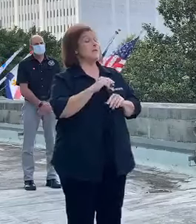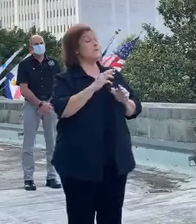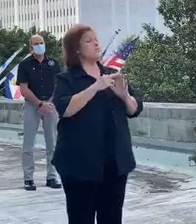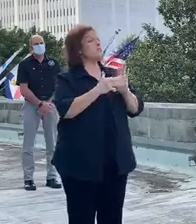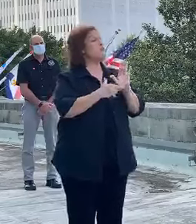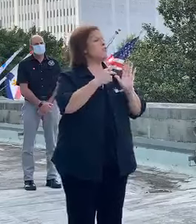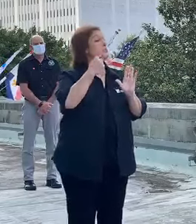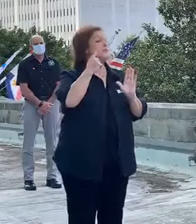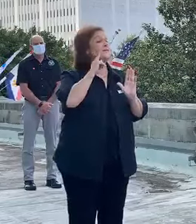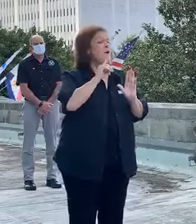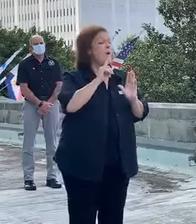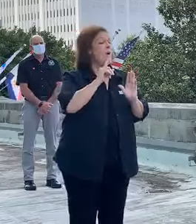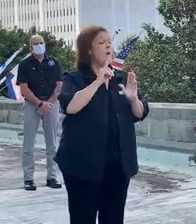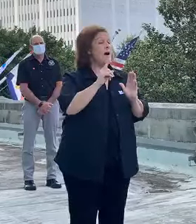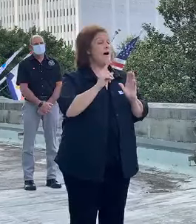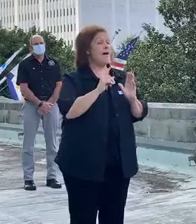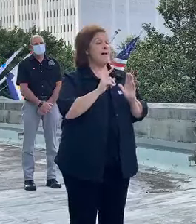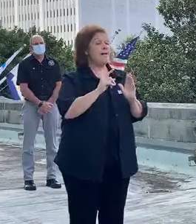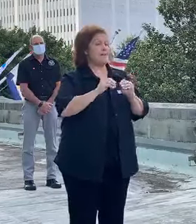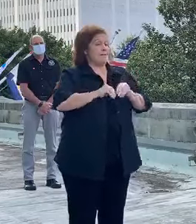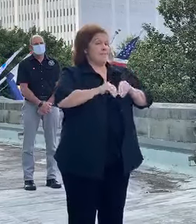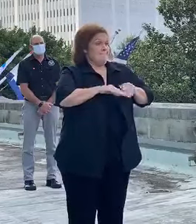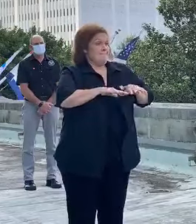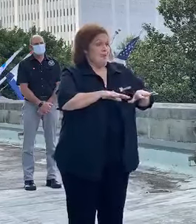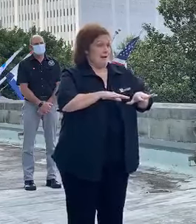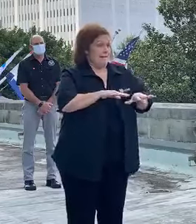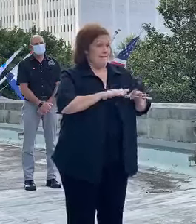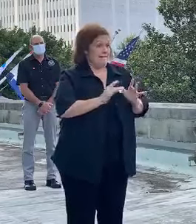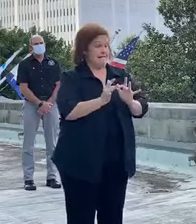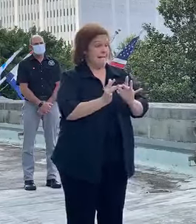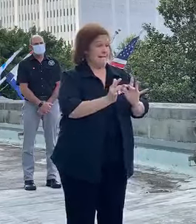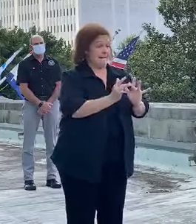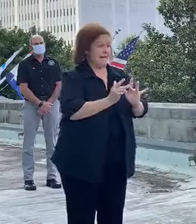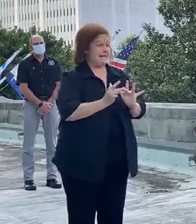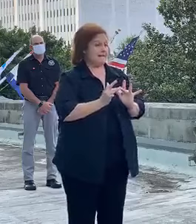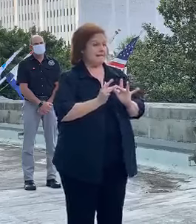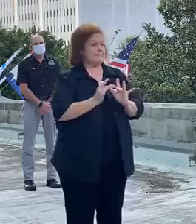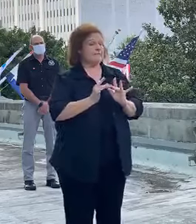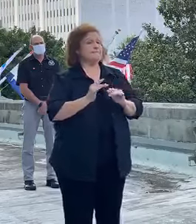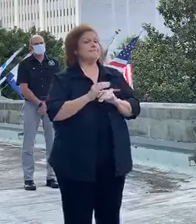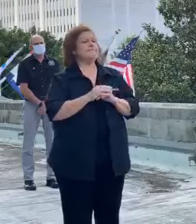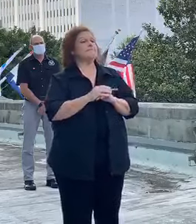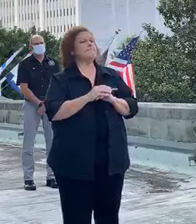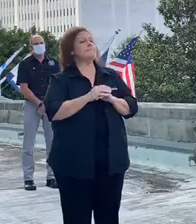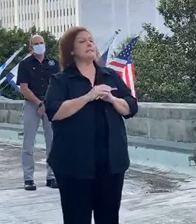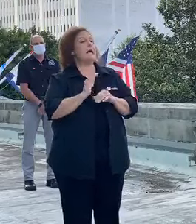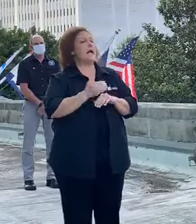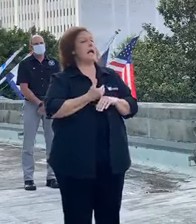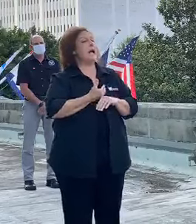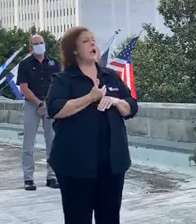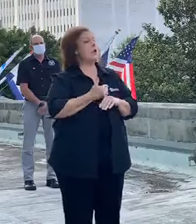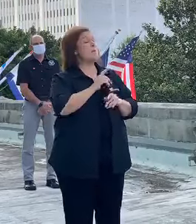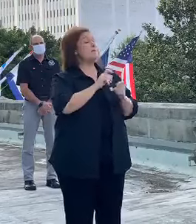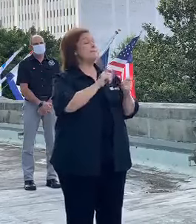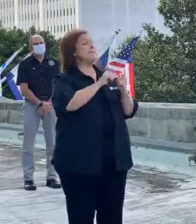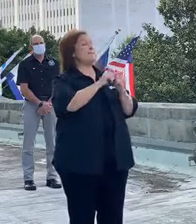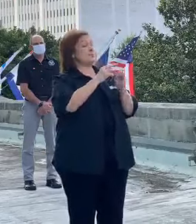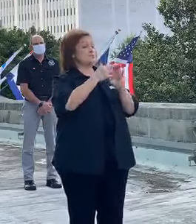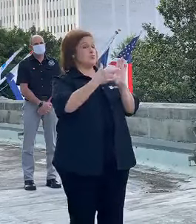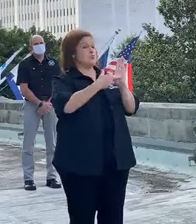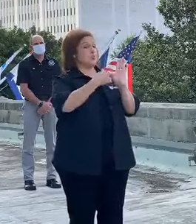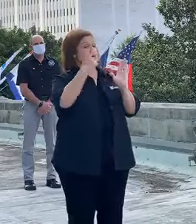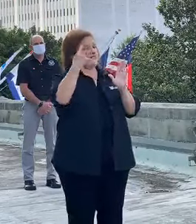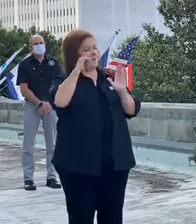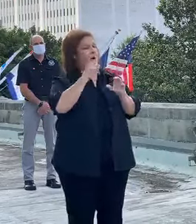contact tracing, monitoring, and isolation, adequate healthcare system capacity, and our sector-specific guidelines for